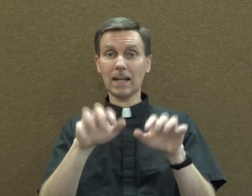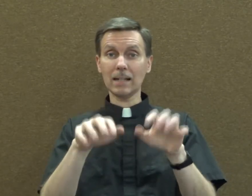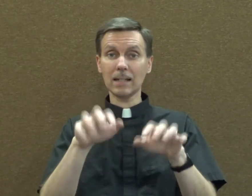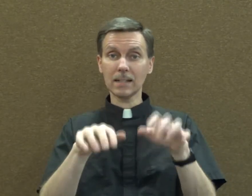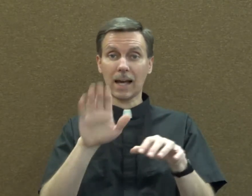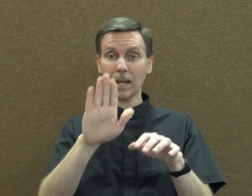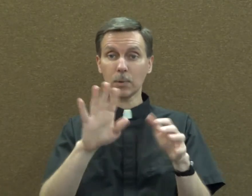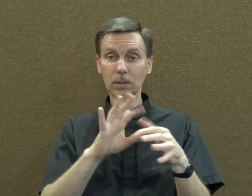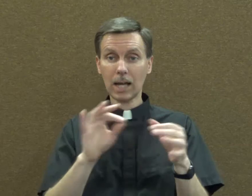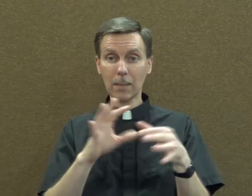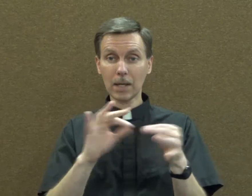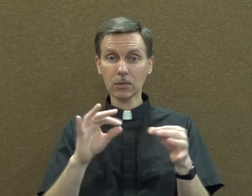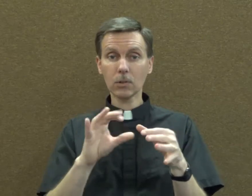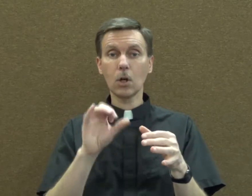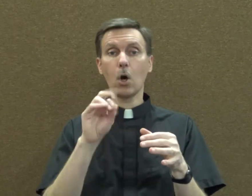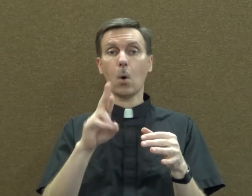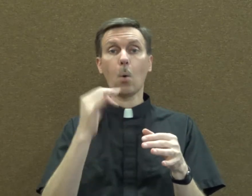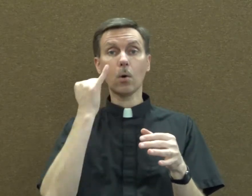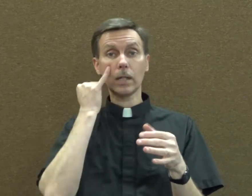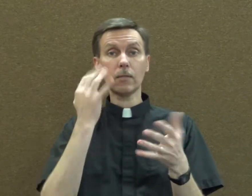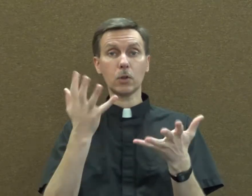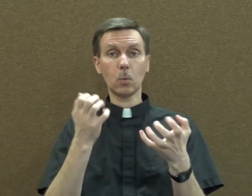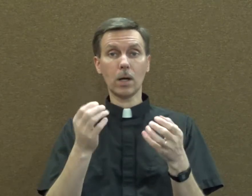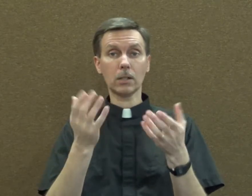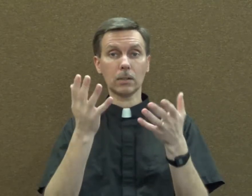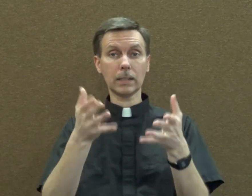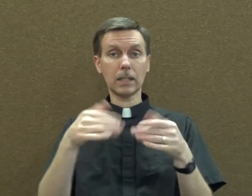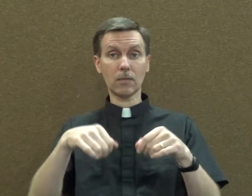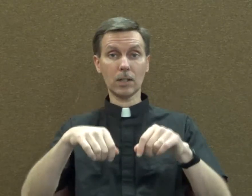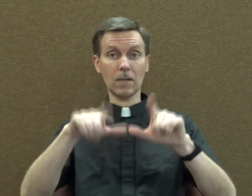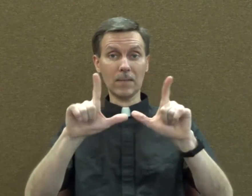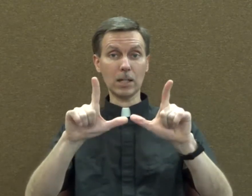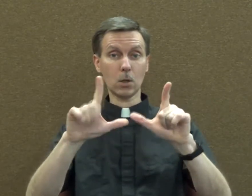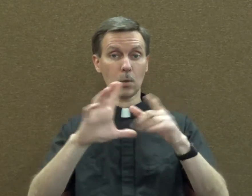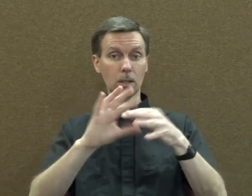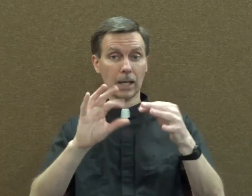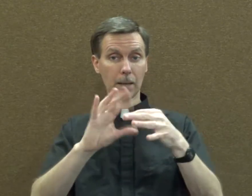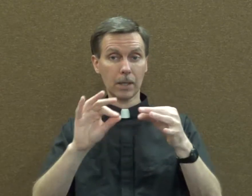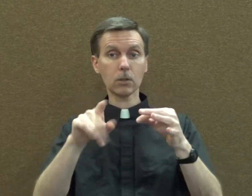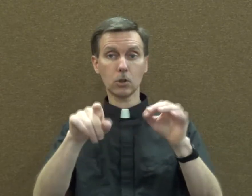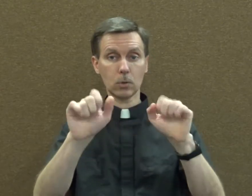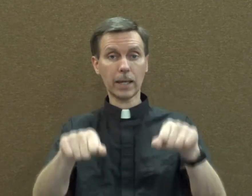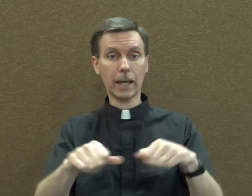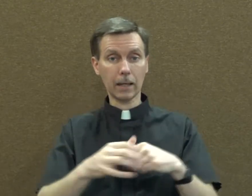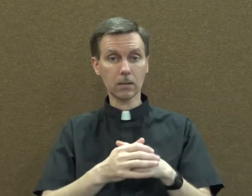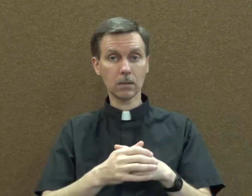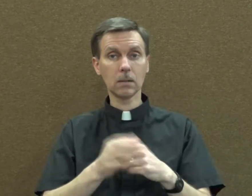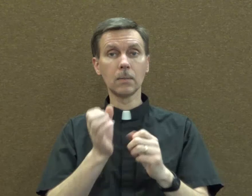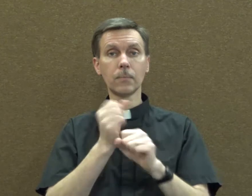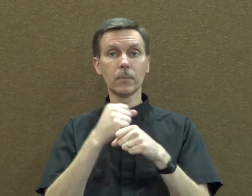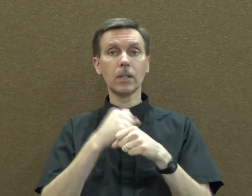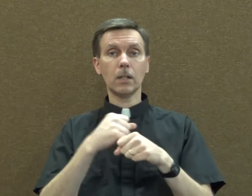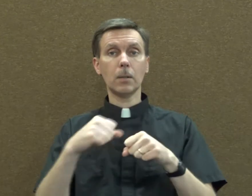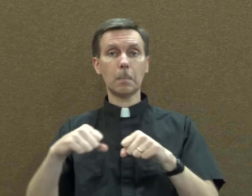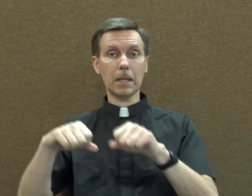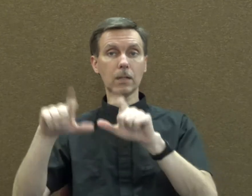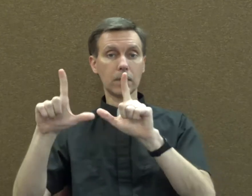can type your comments, or if you want to leave a video comment, you can. Make a